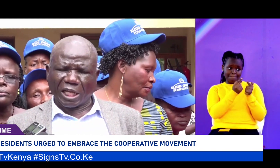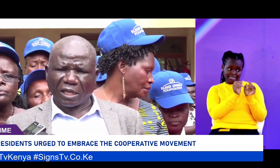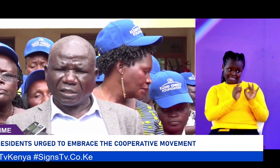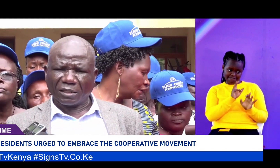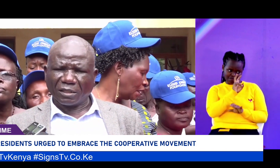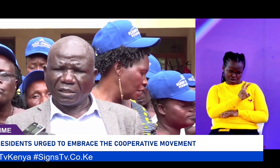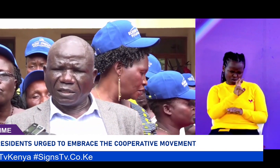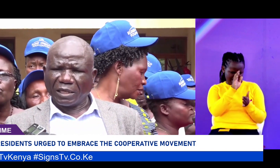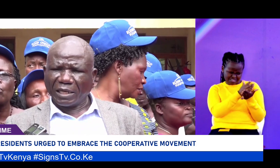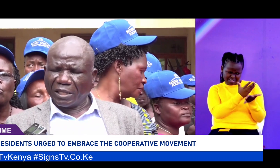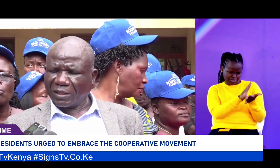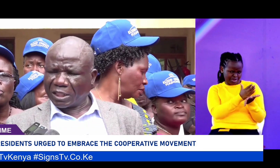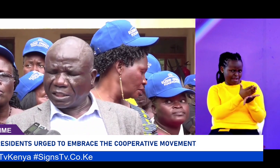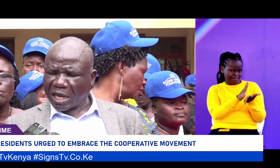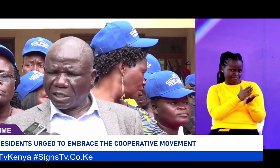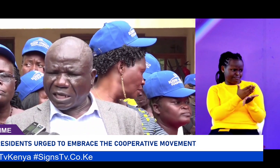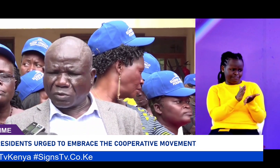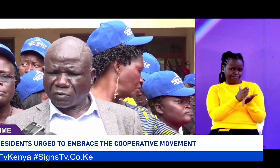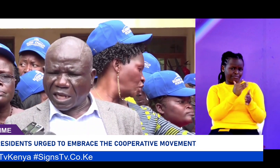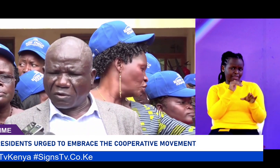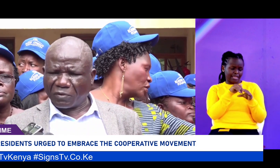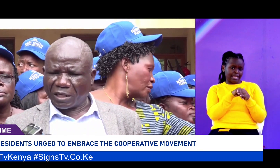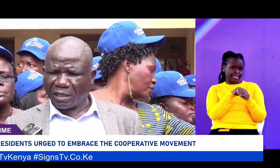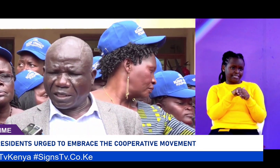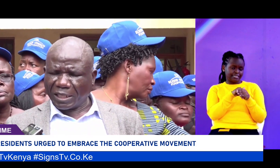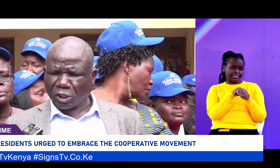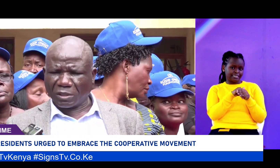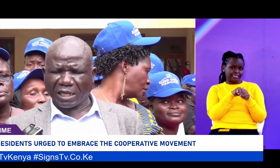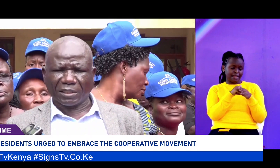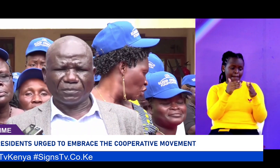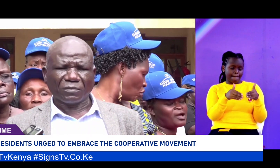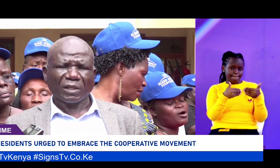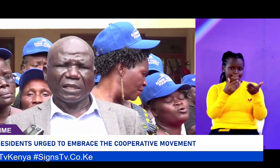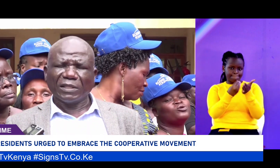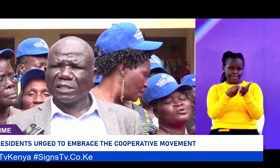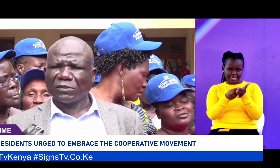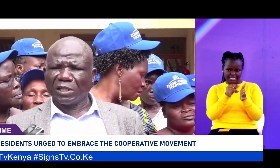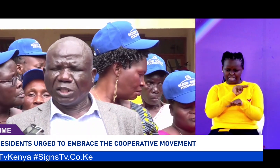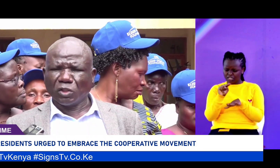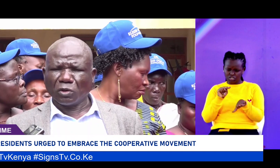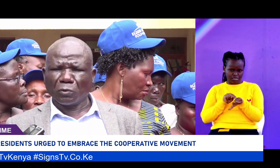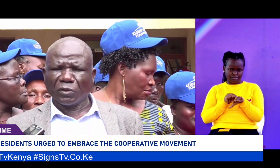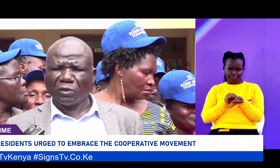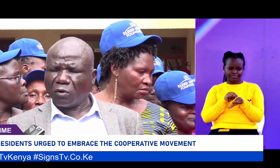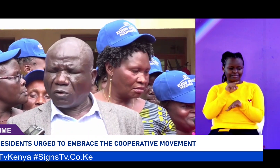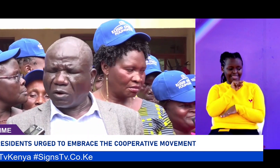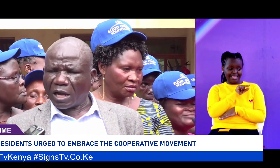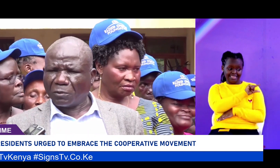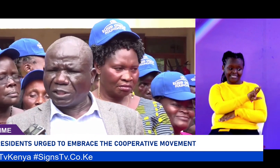share in terms of turnover nationally, this is the region which